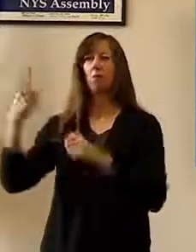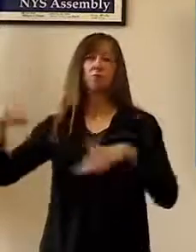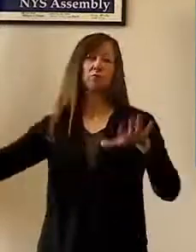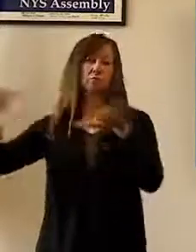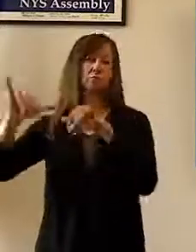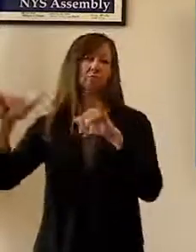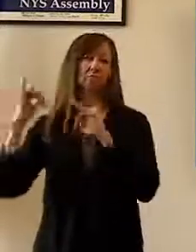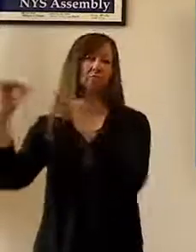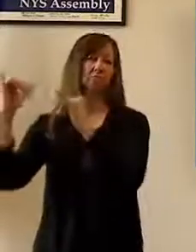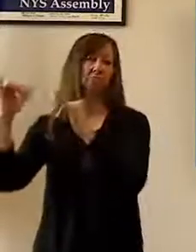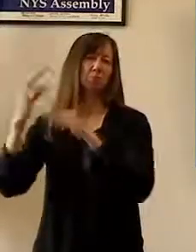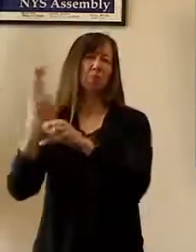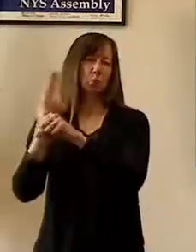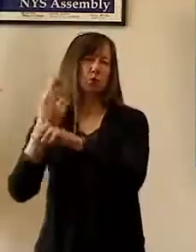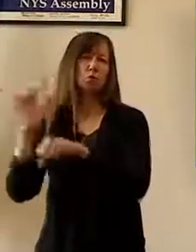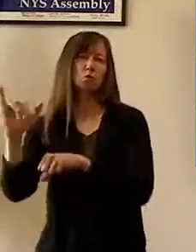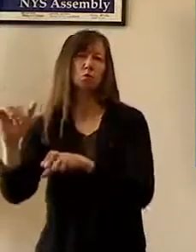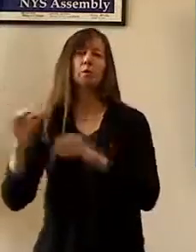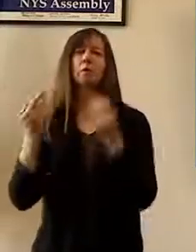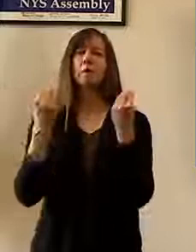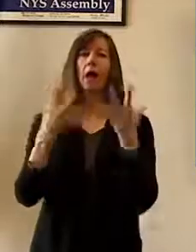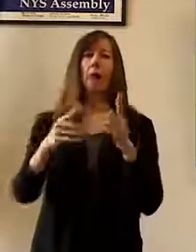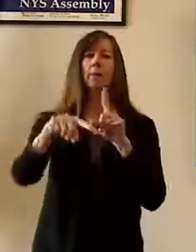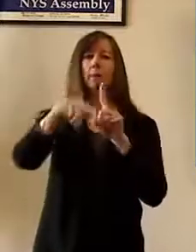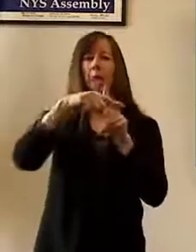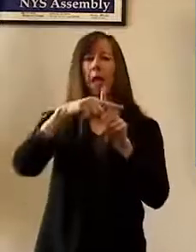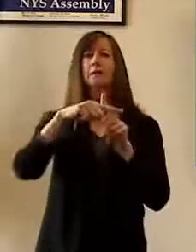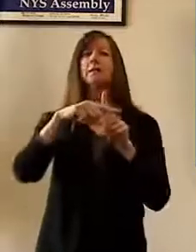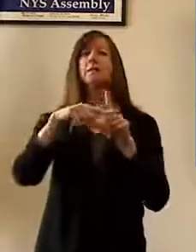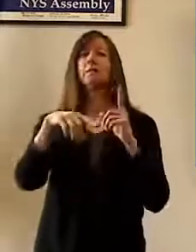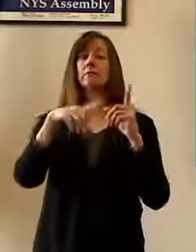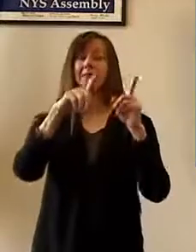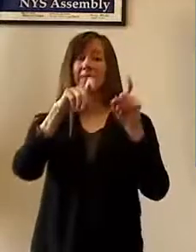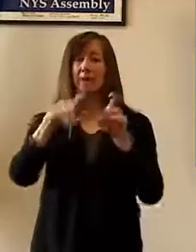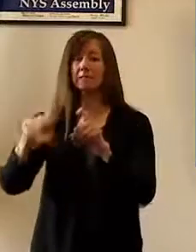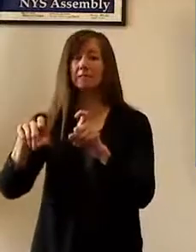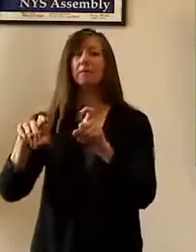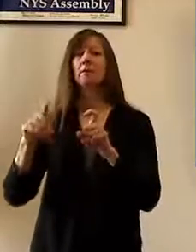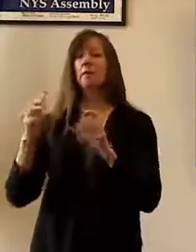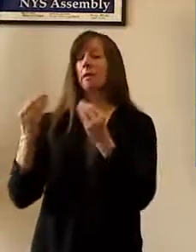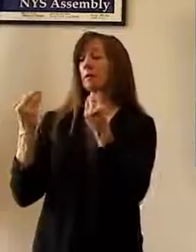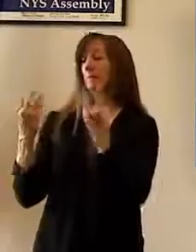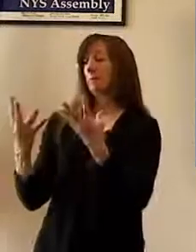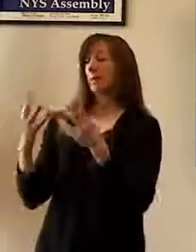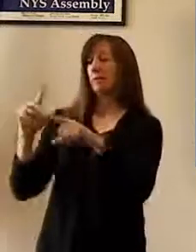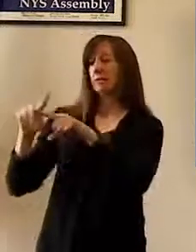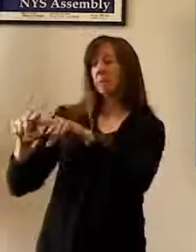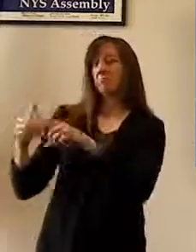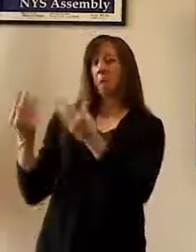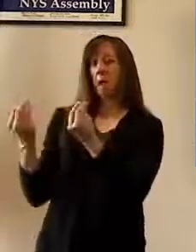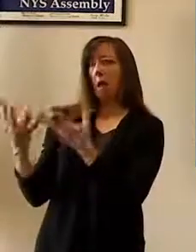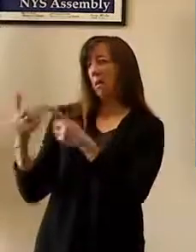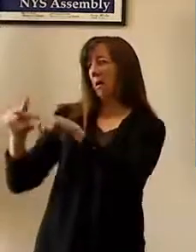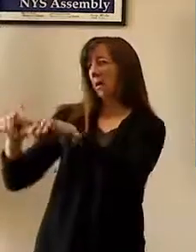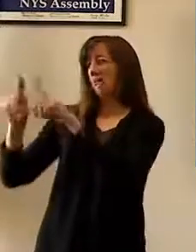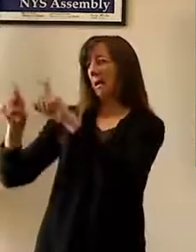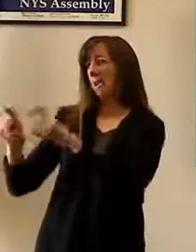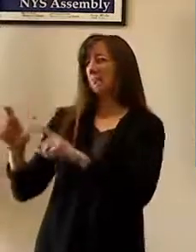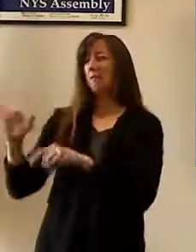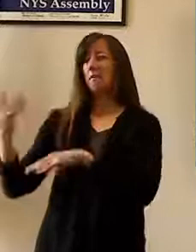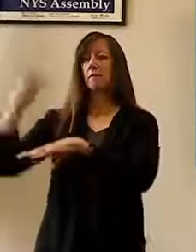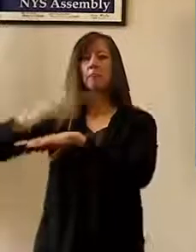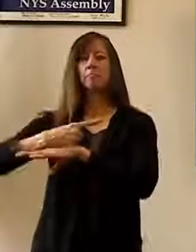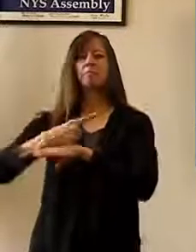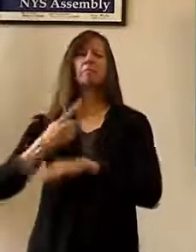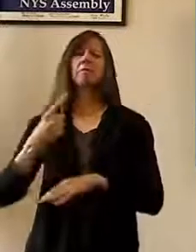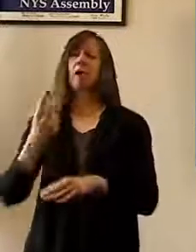number of positive tests that happen to come in on a day divided by the number of tests conducted on that day. And as you likely know, we don't get positive tests or any